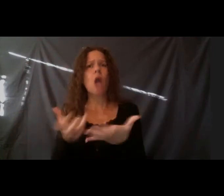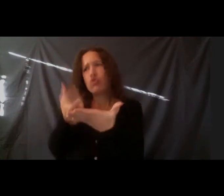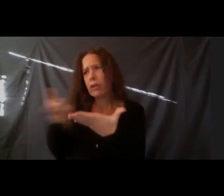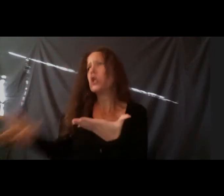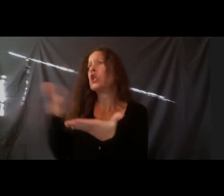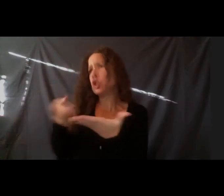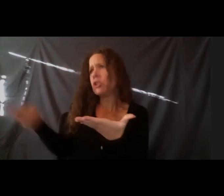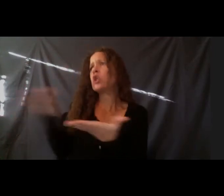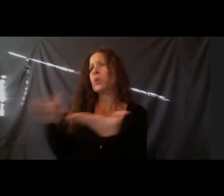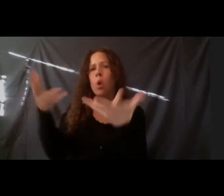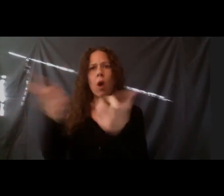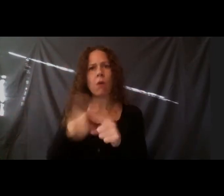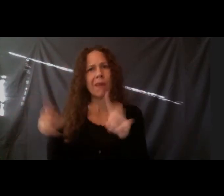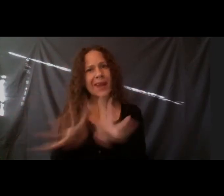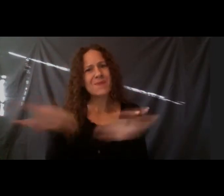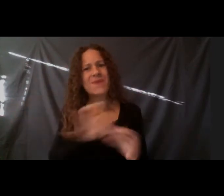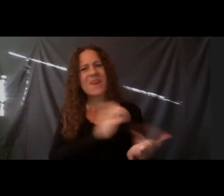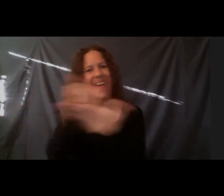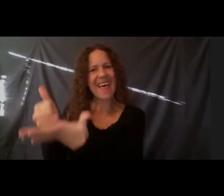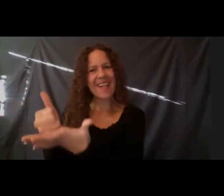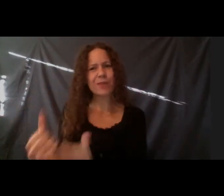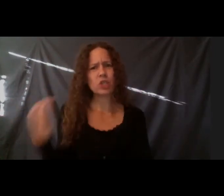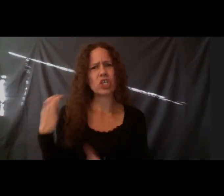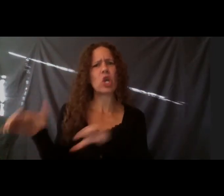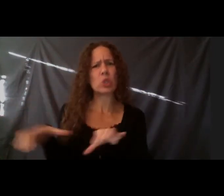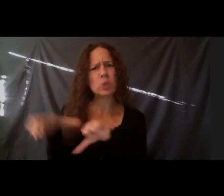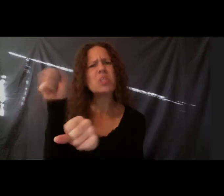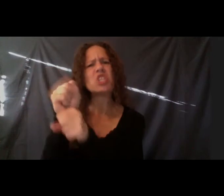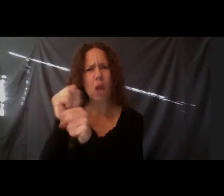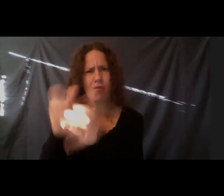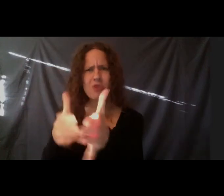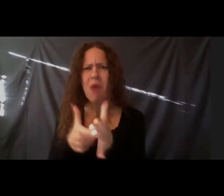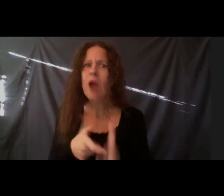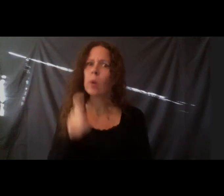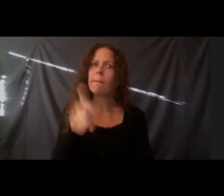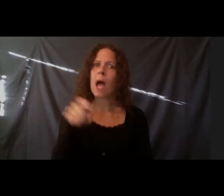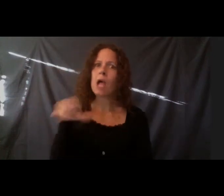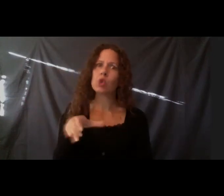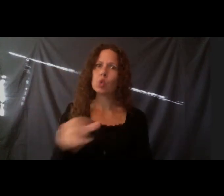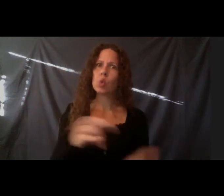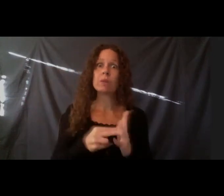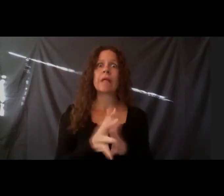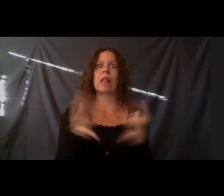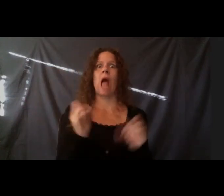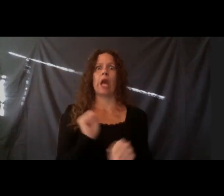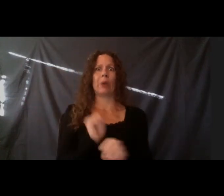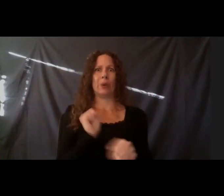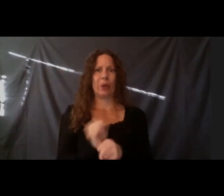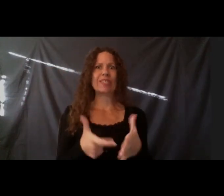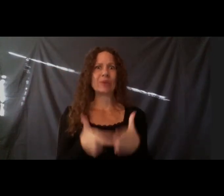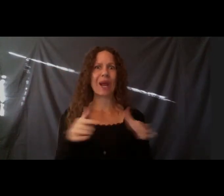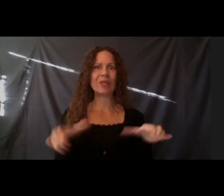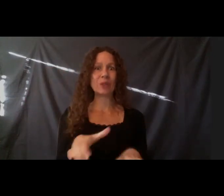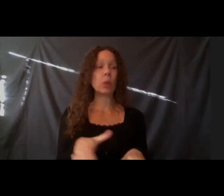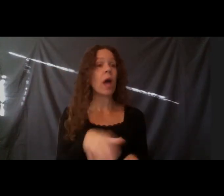help our chair, Rusty Hicks, and doing the job that we need to do. So there's a lot of work to do. And my respects to Assemblymember